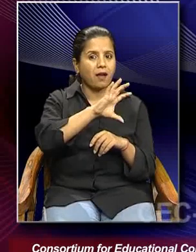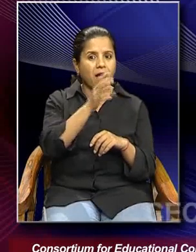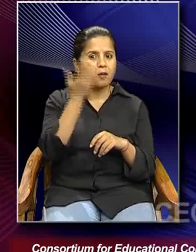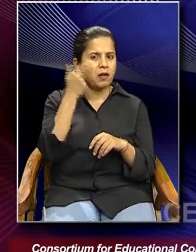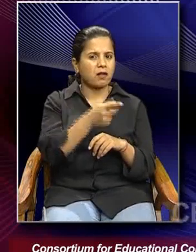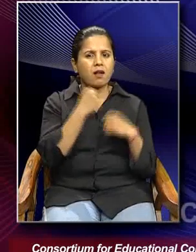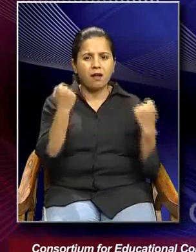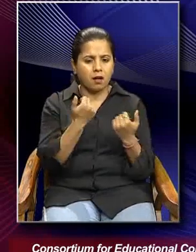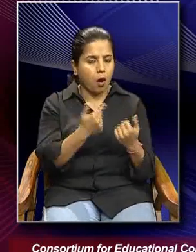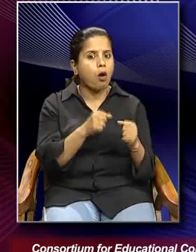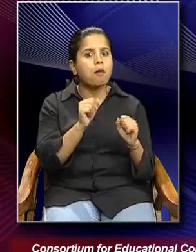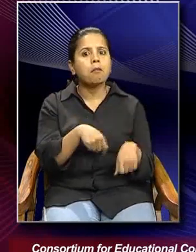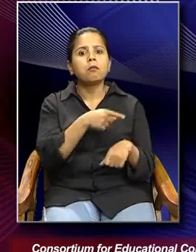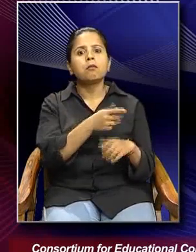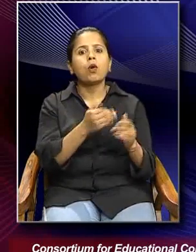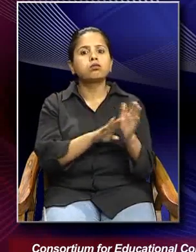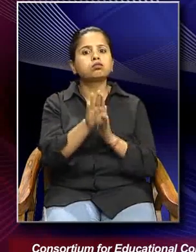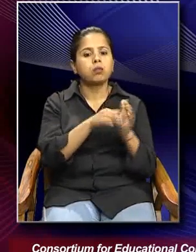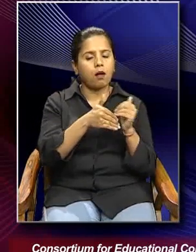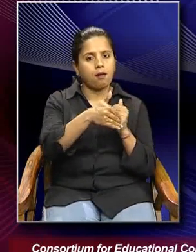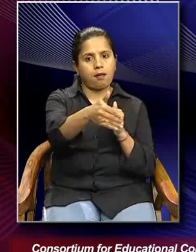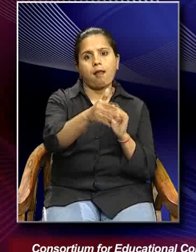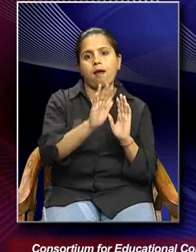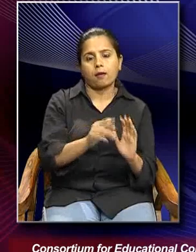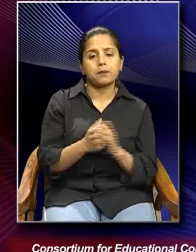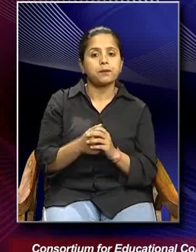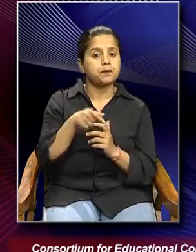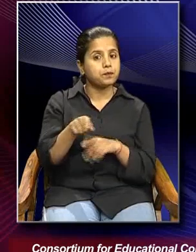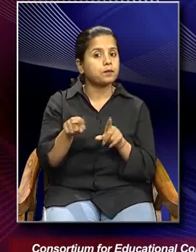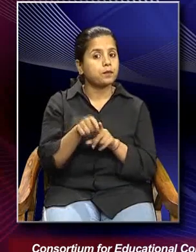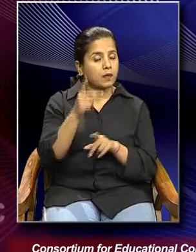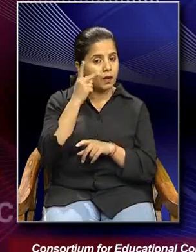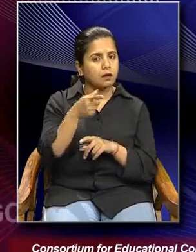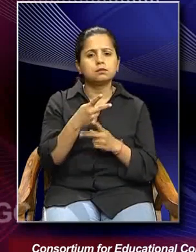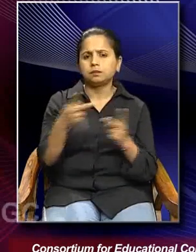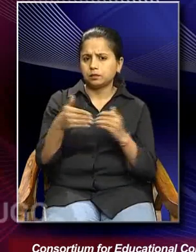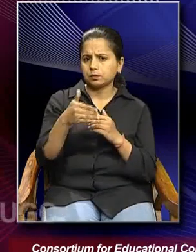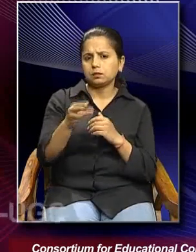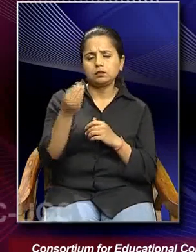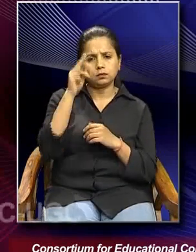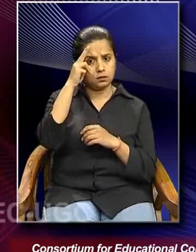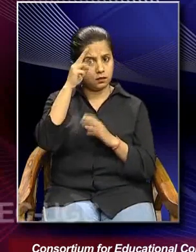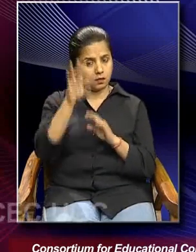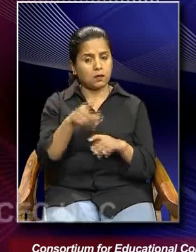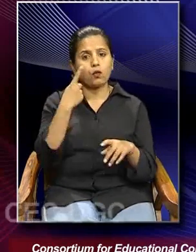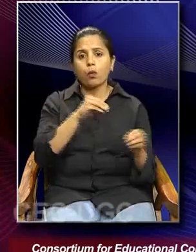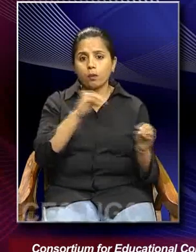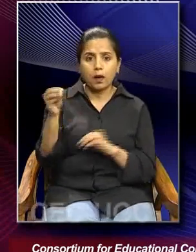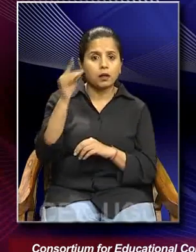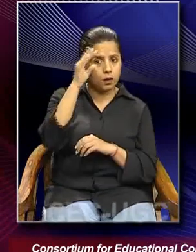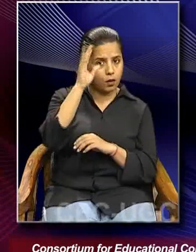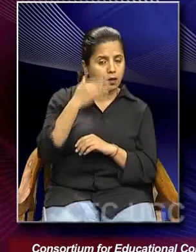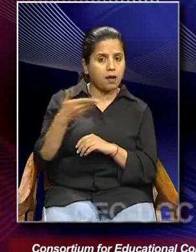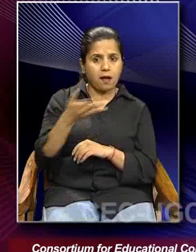the potential of development is still a lot, and therefore there are still some concerns with migration theories. We